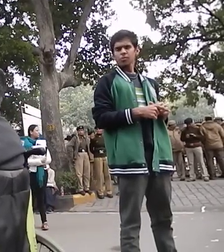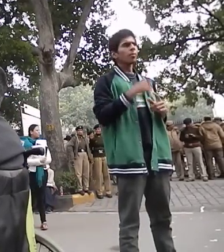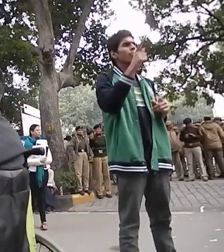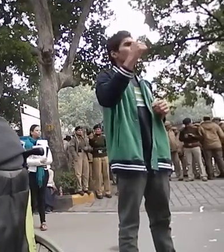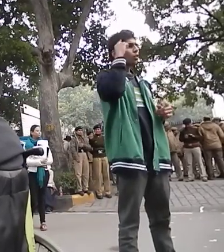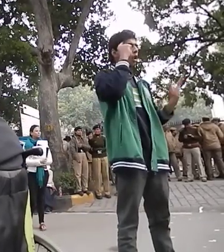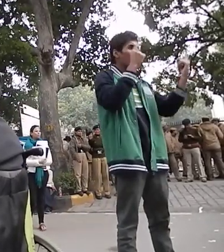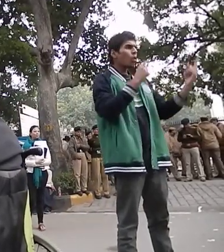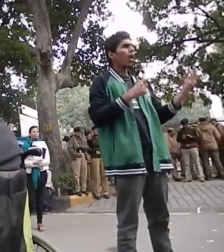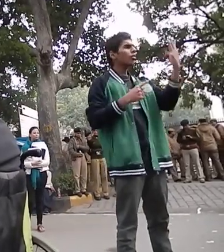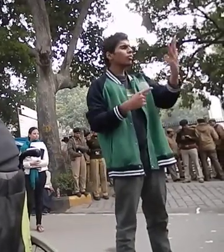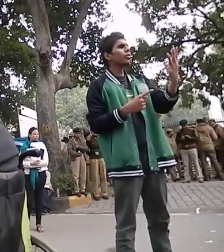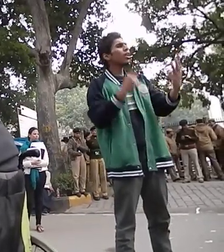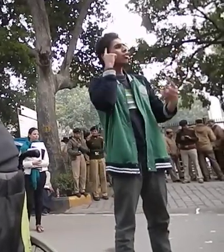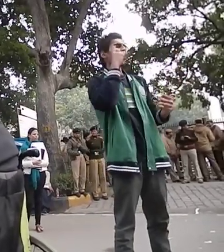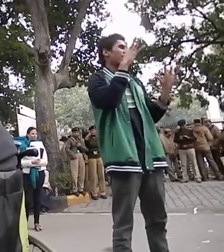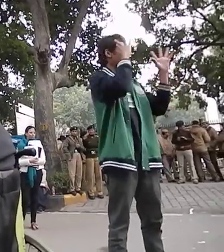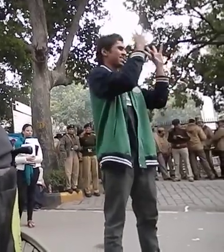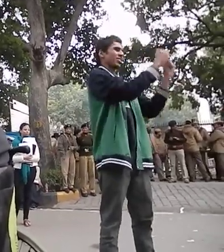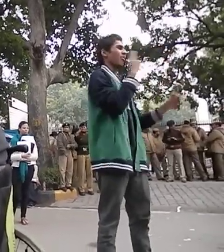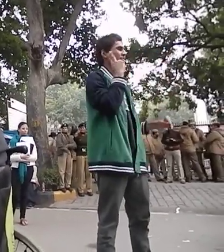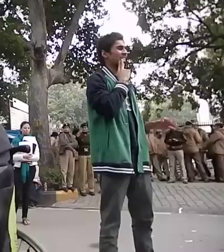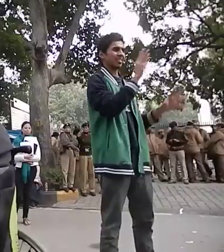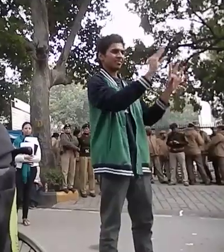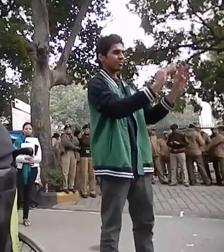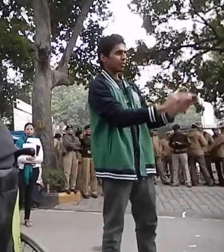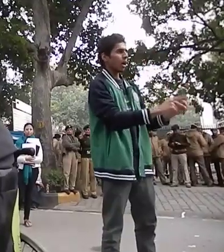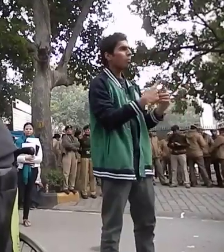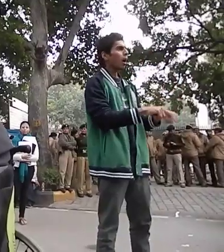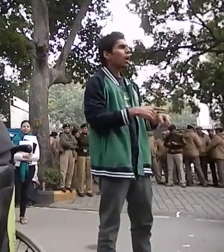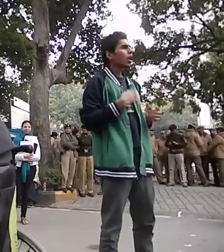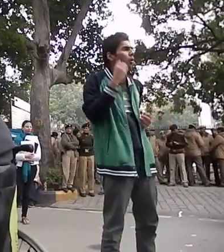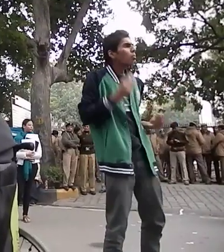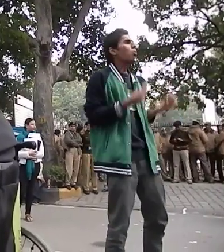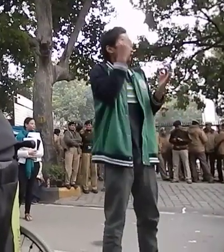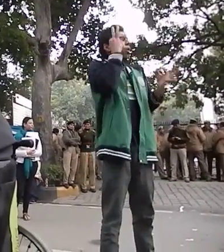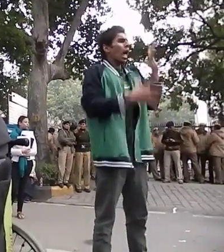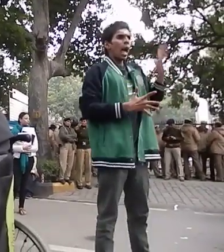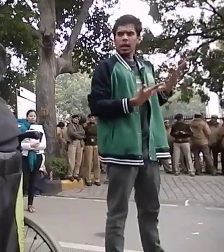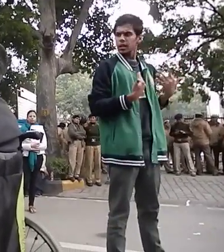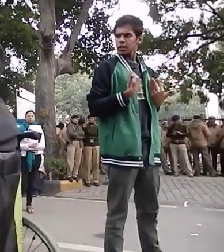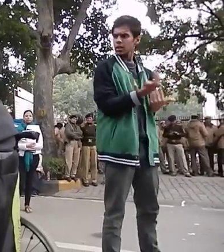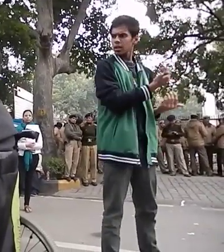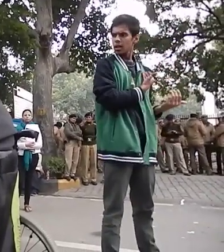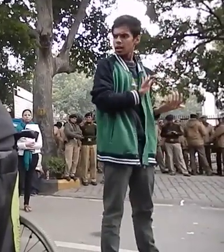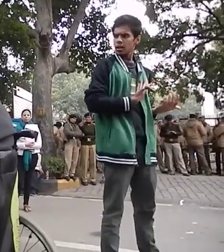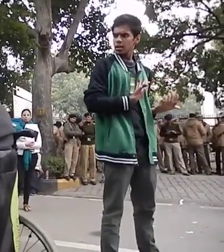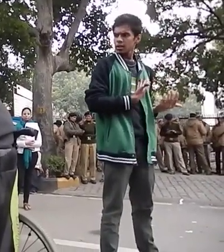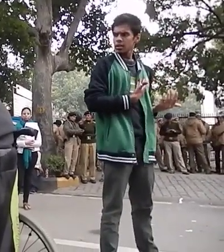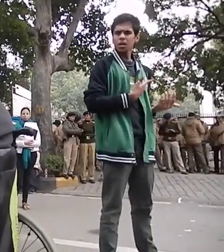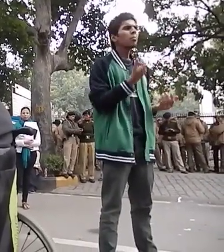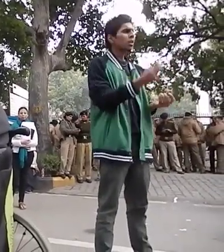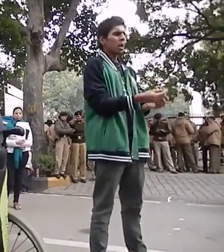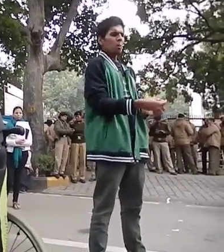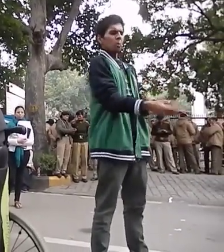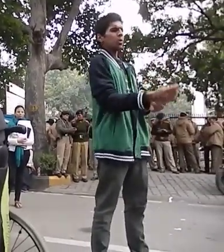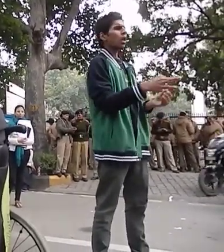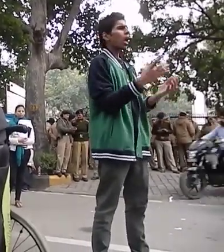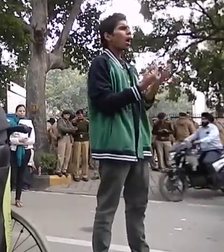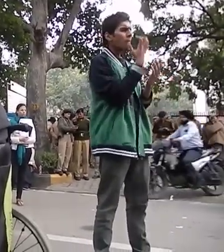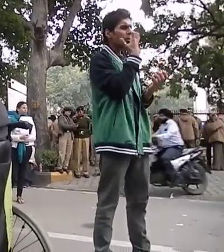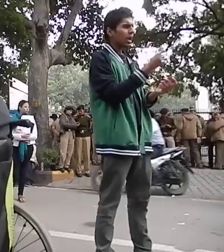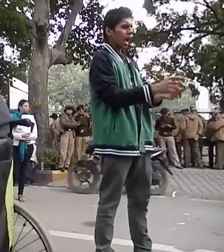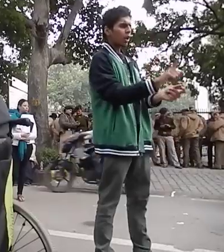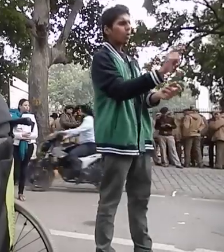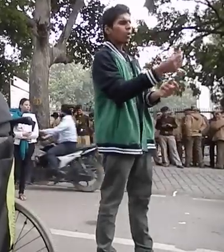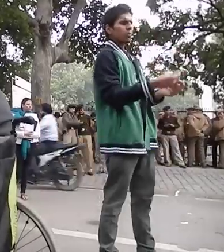further inflamed the feeling. So the people got extremely angry and upset to say that you're throwing some pennies in our bowl or what. Like, you